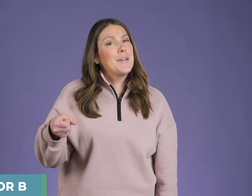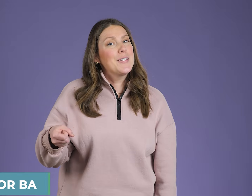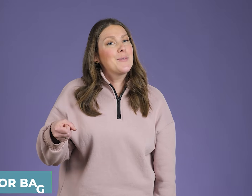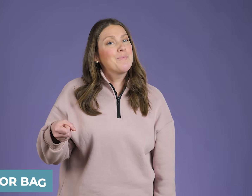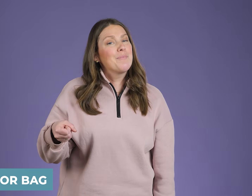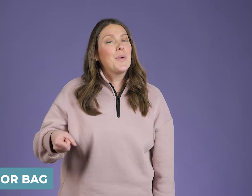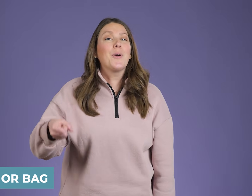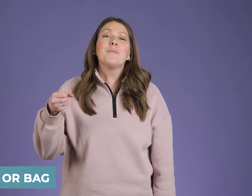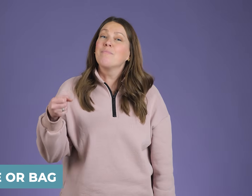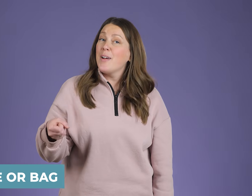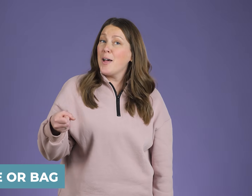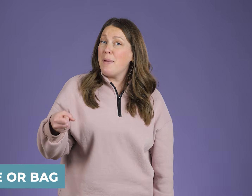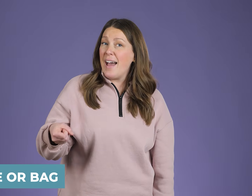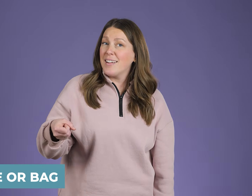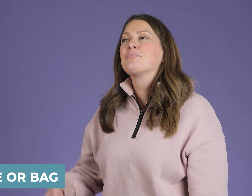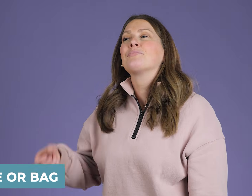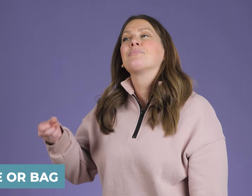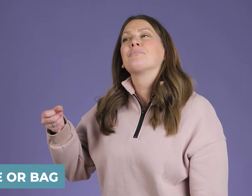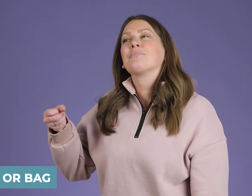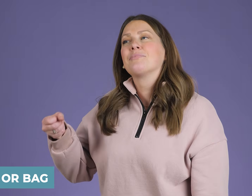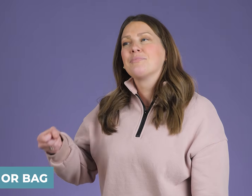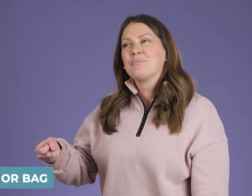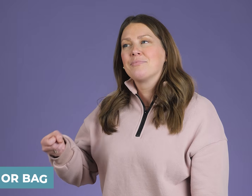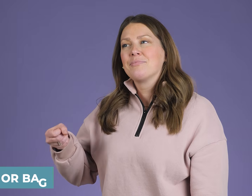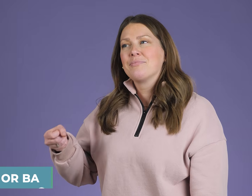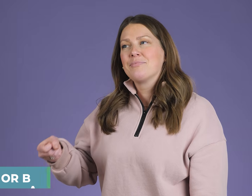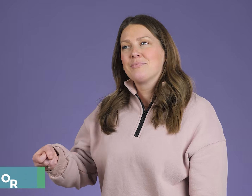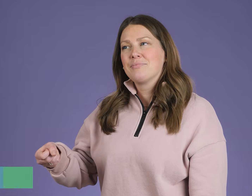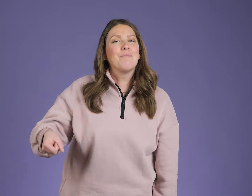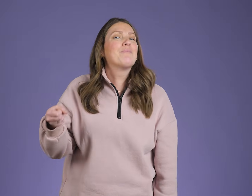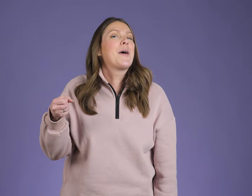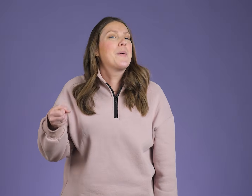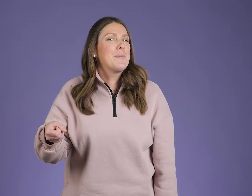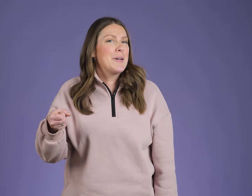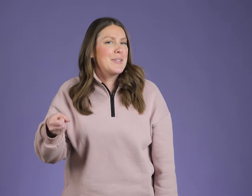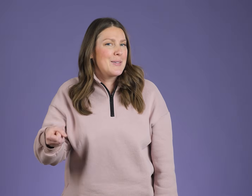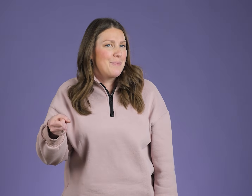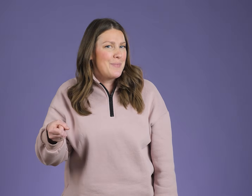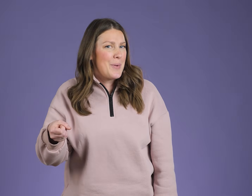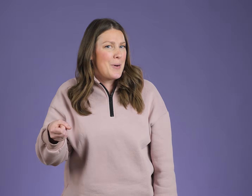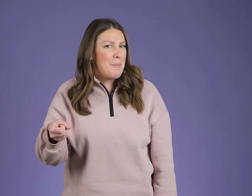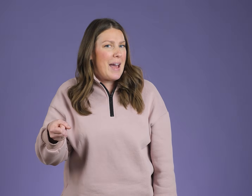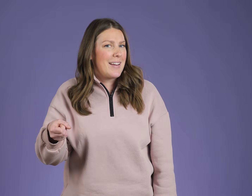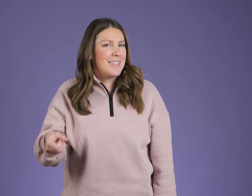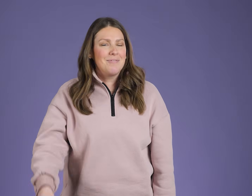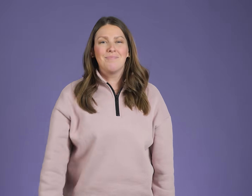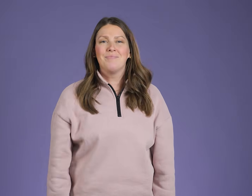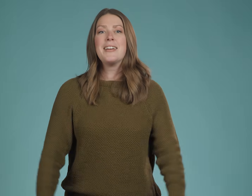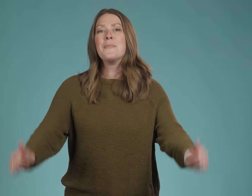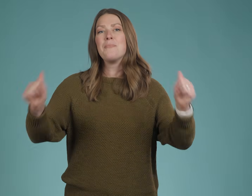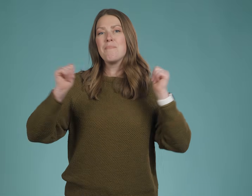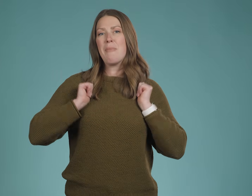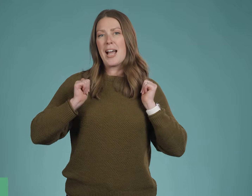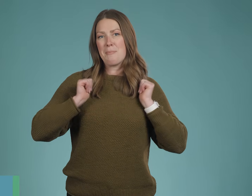Purse or a bag. It's like you're holding the handle. Purse or a bag.